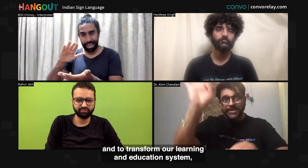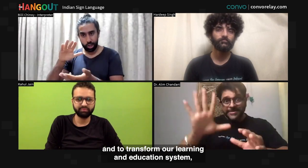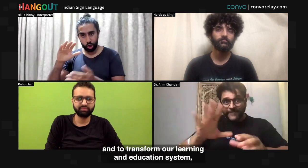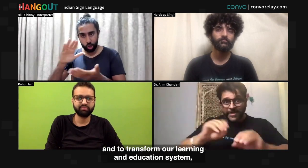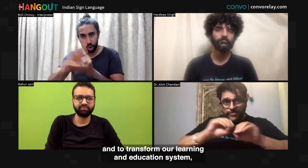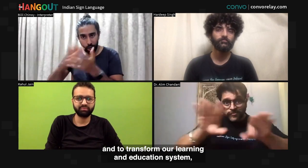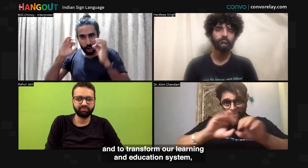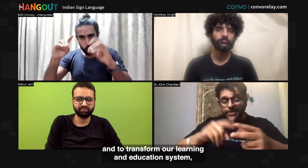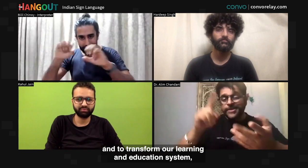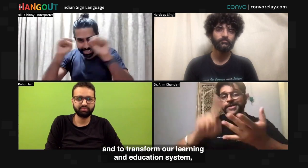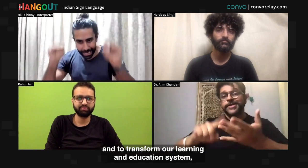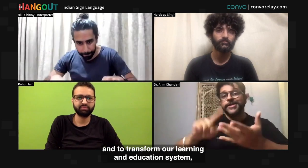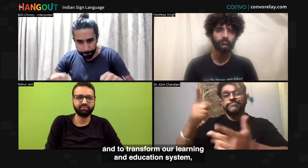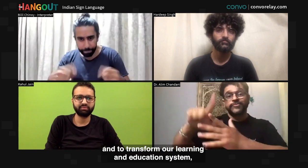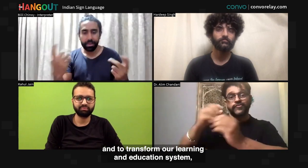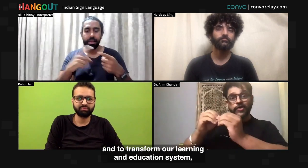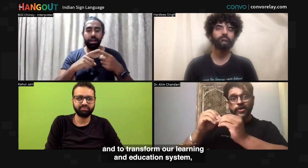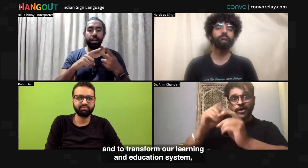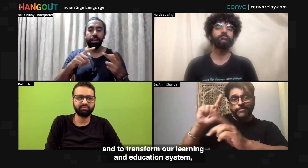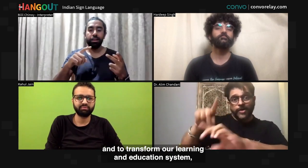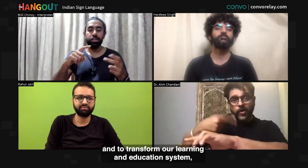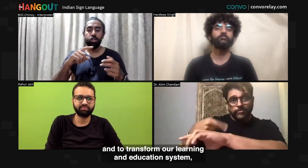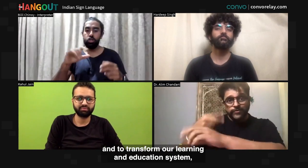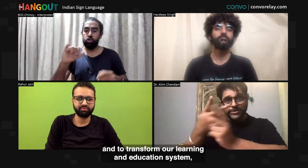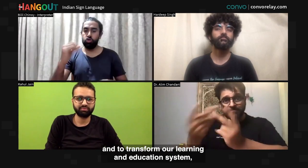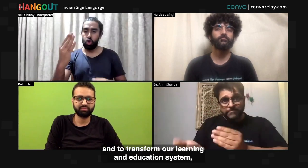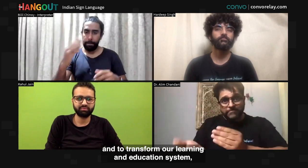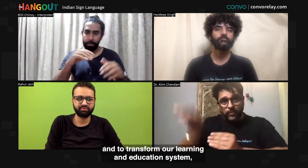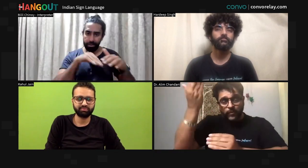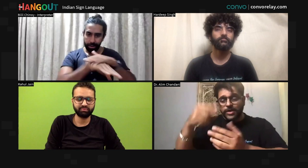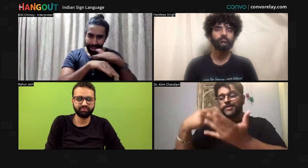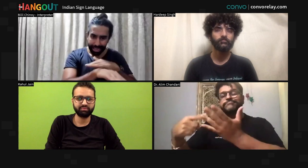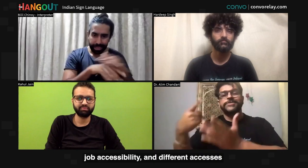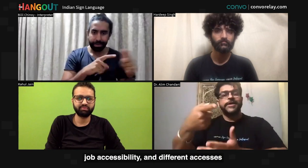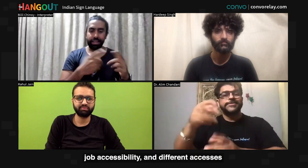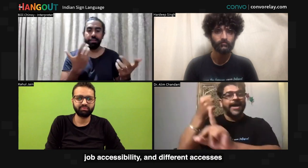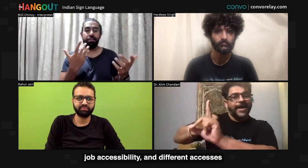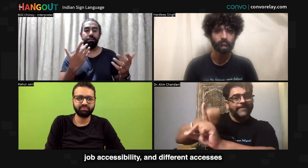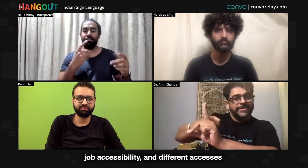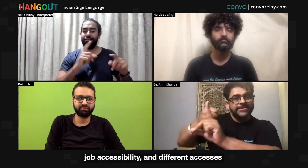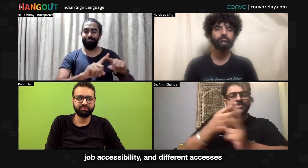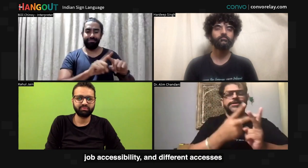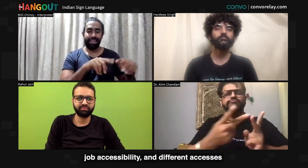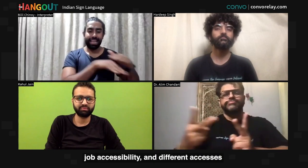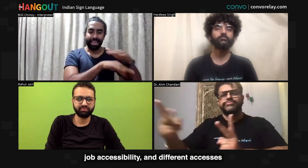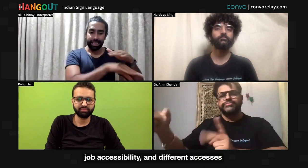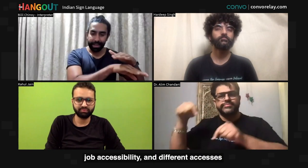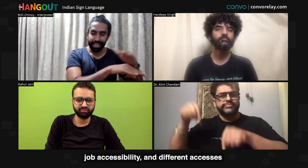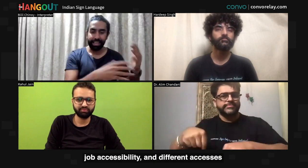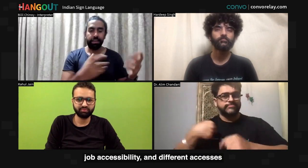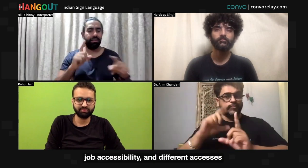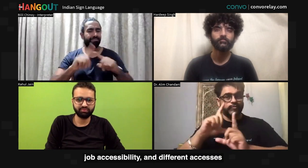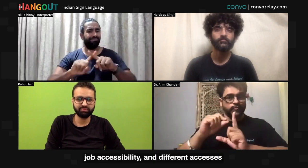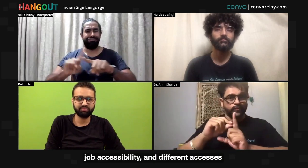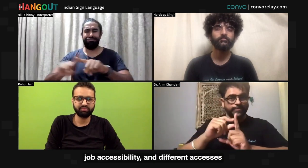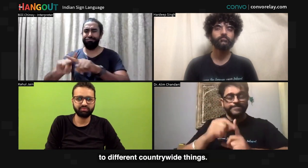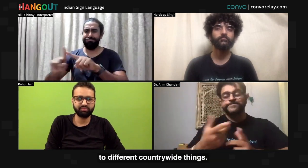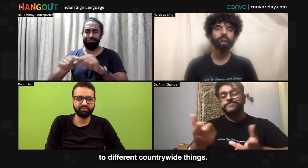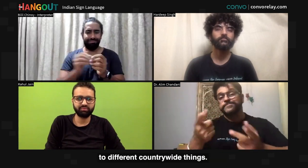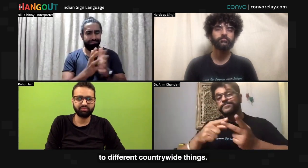our learning and education system, job accessibility, and different accesses to different